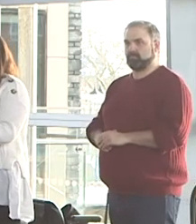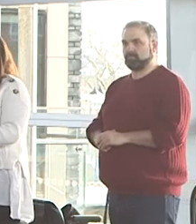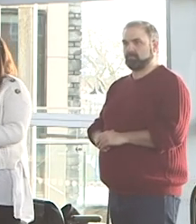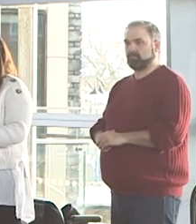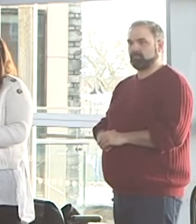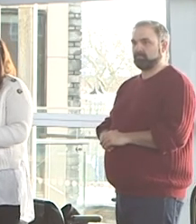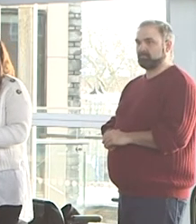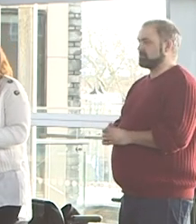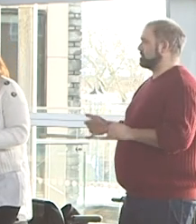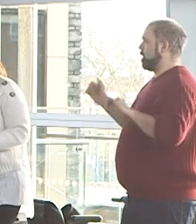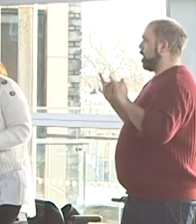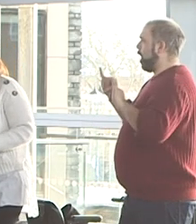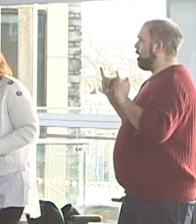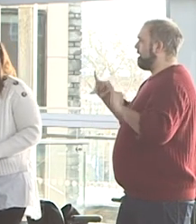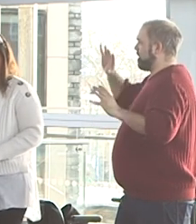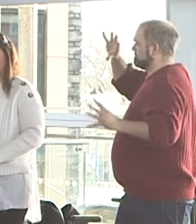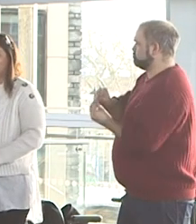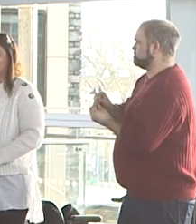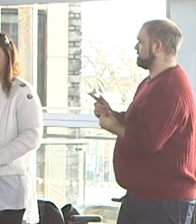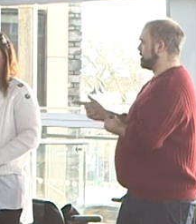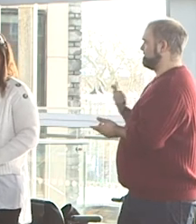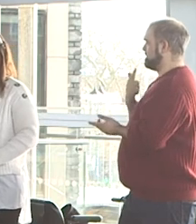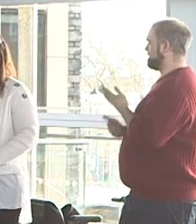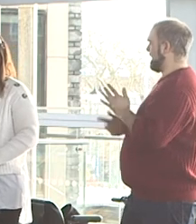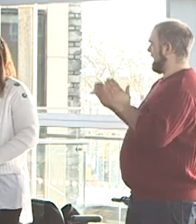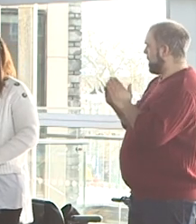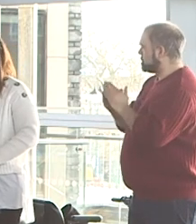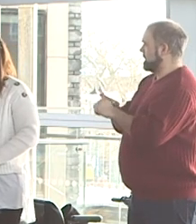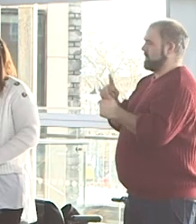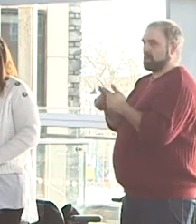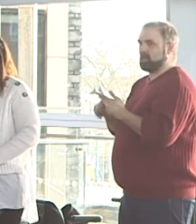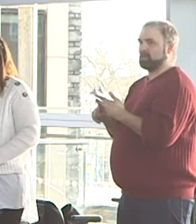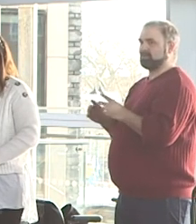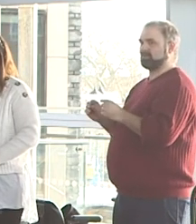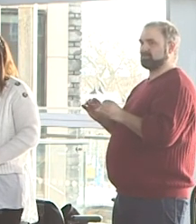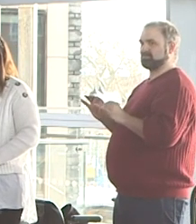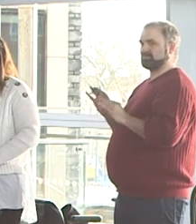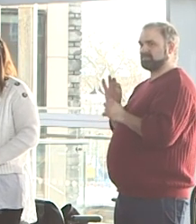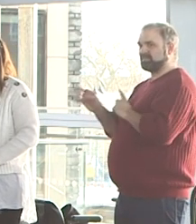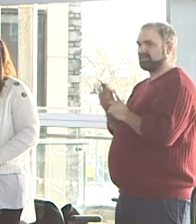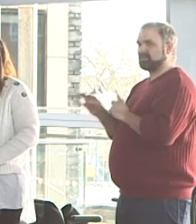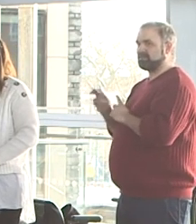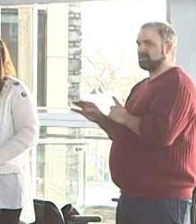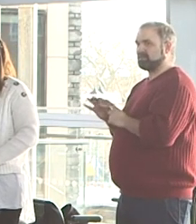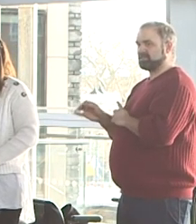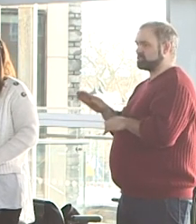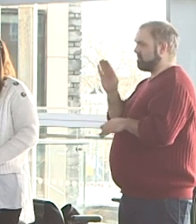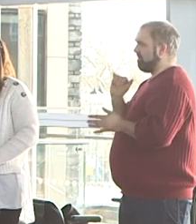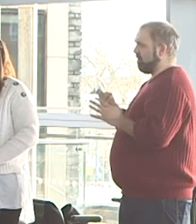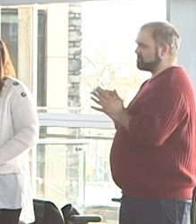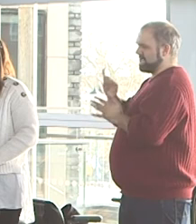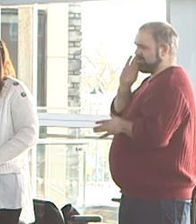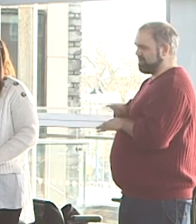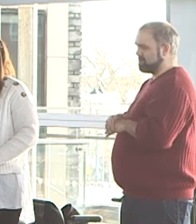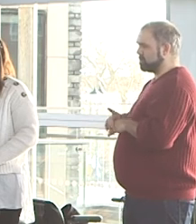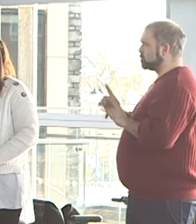Pretty horrifying stuff you're talking about there, and the housing bit particularly sort of was pretty hard to hear. So